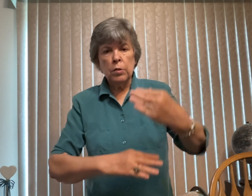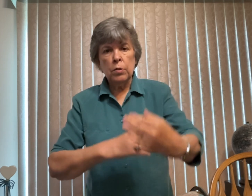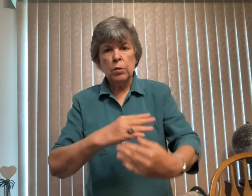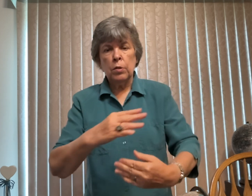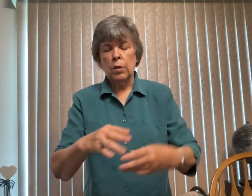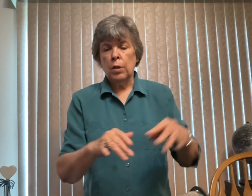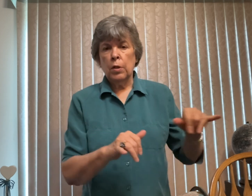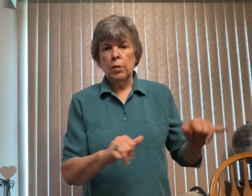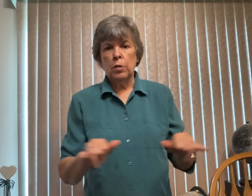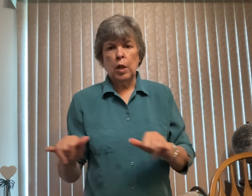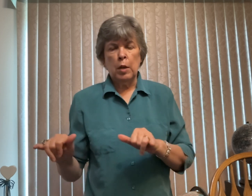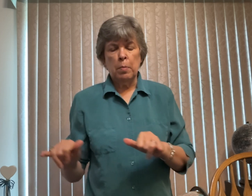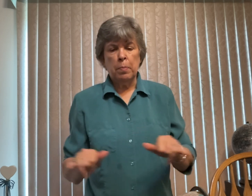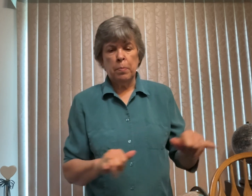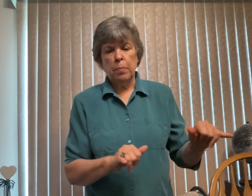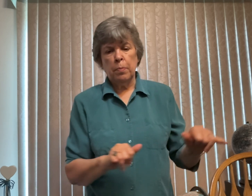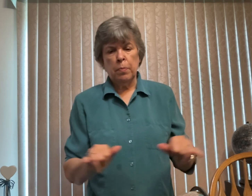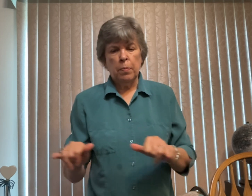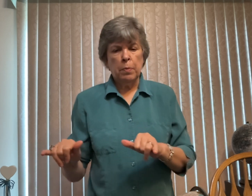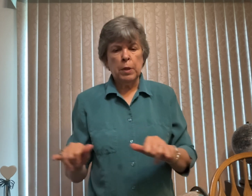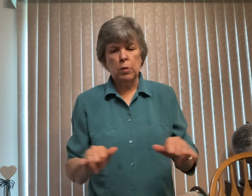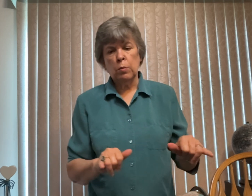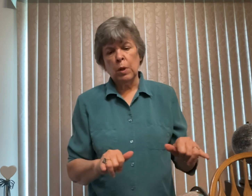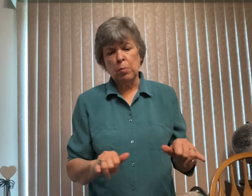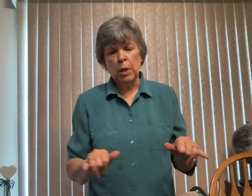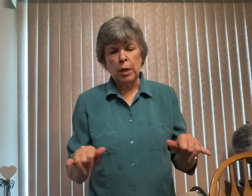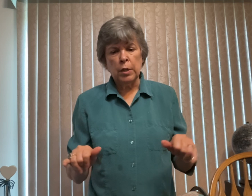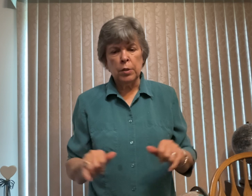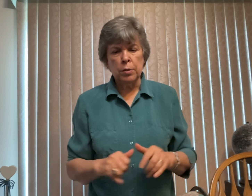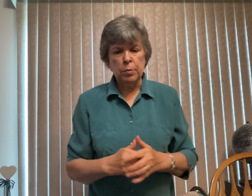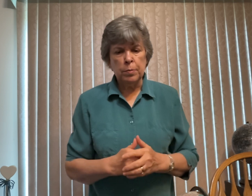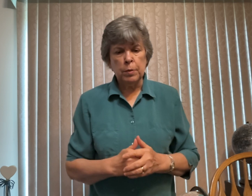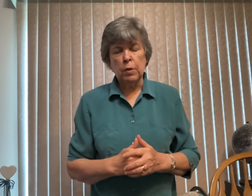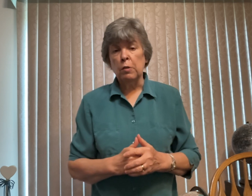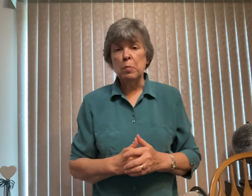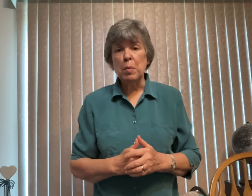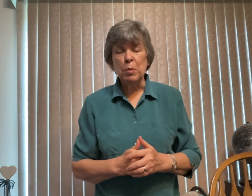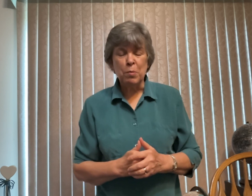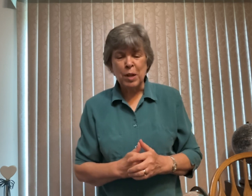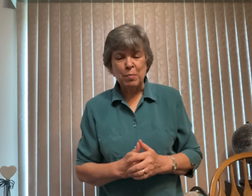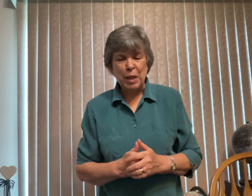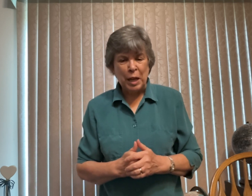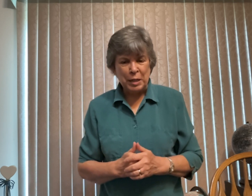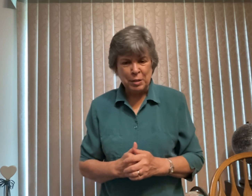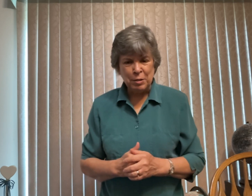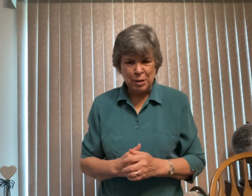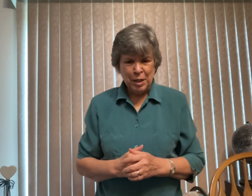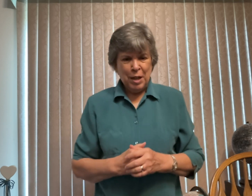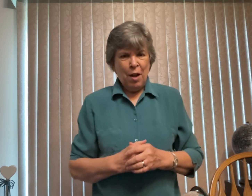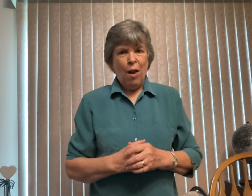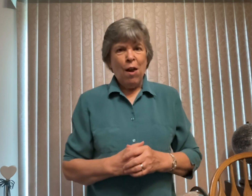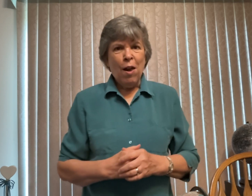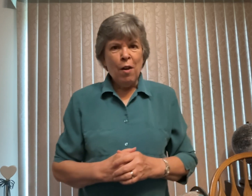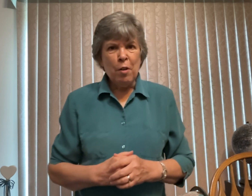generations the same. That's what I'm planning to do, if I remember what I'm planning to do. Okay.